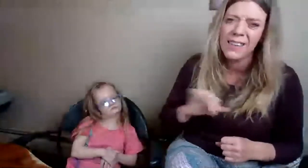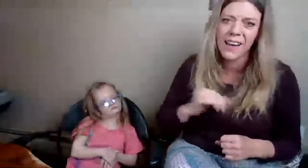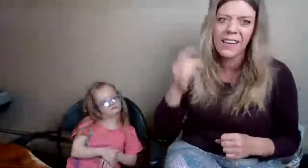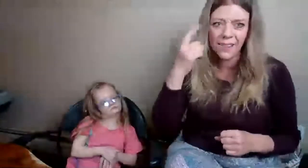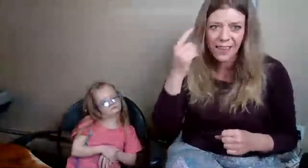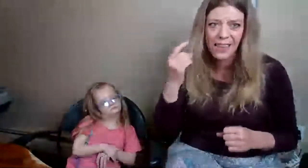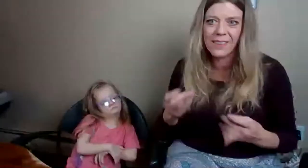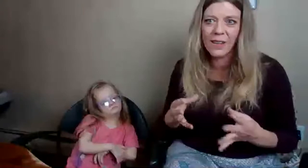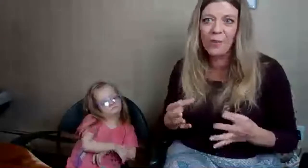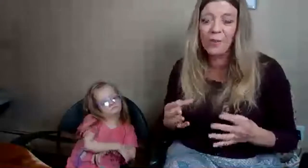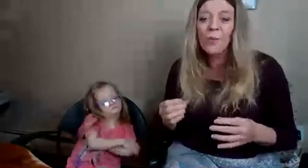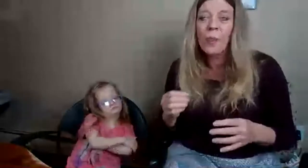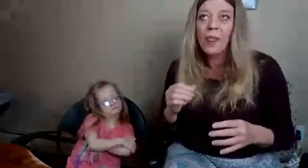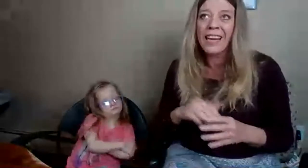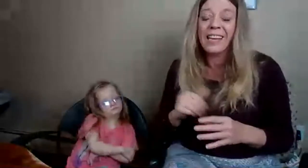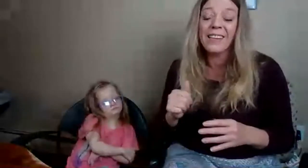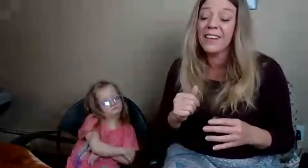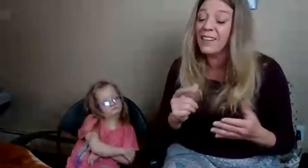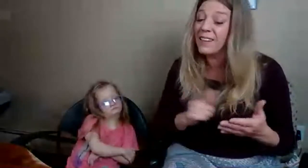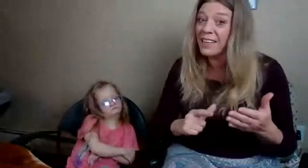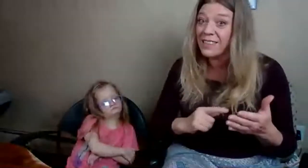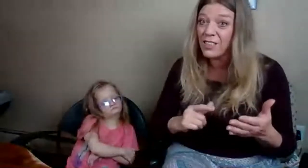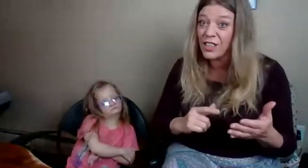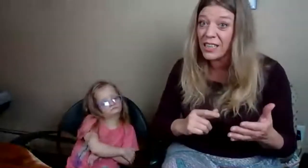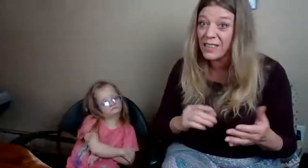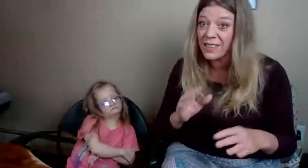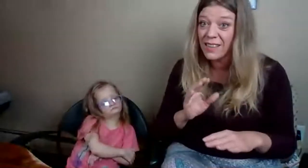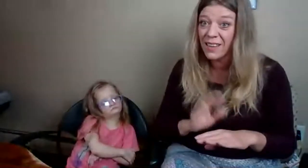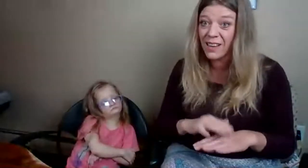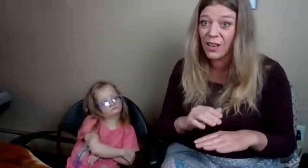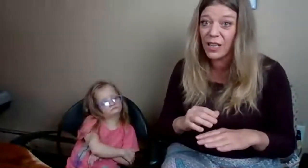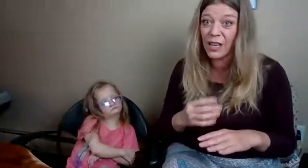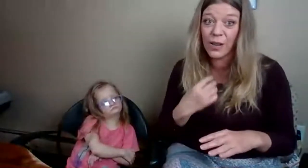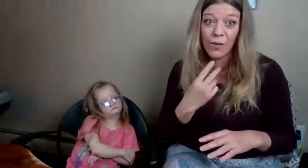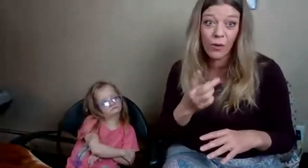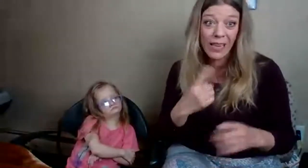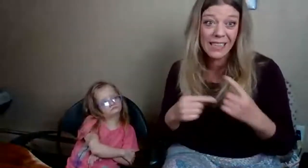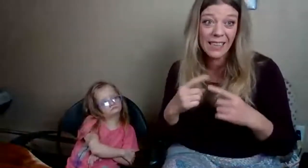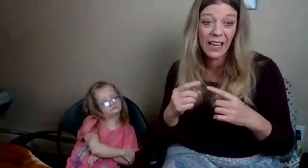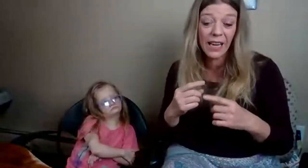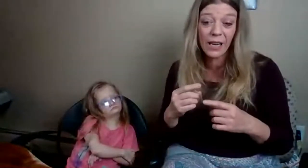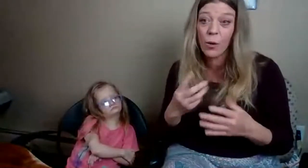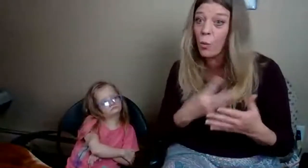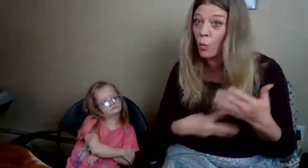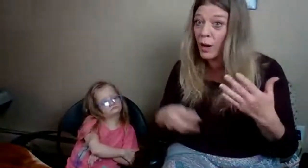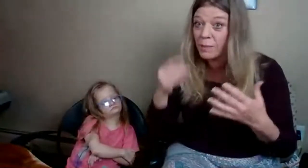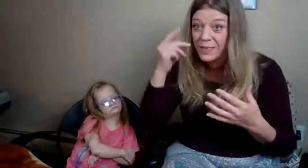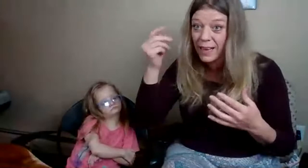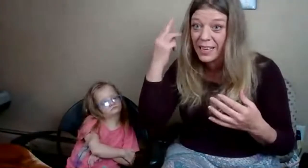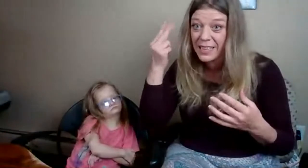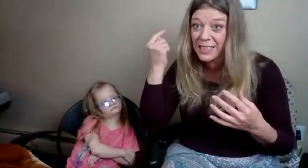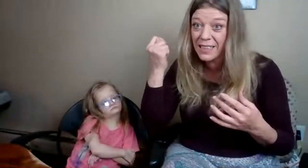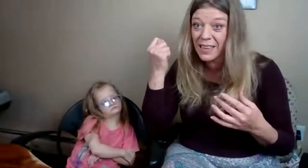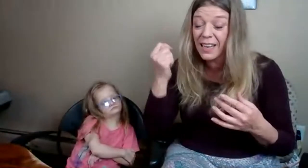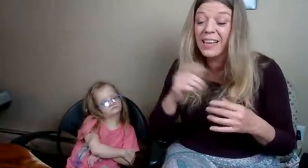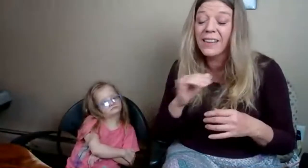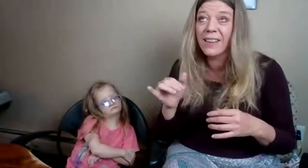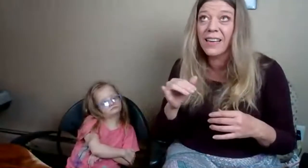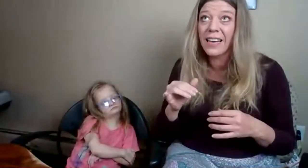I think so. In the lesson sheets on the VoiceSign website,